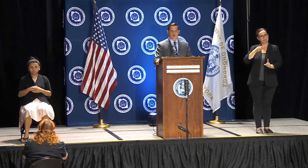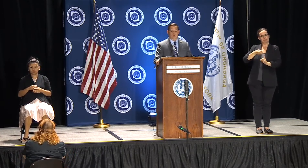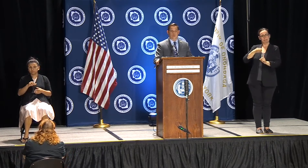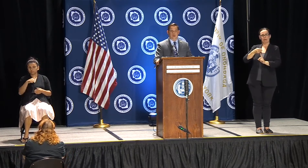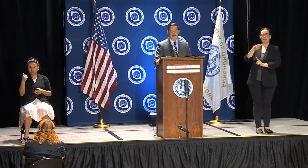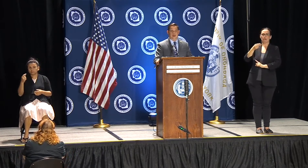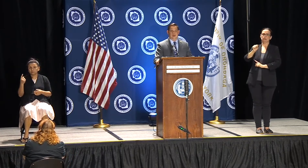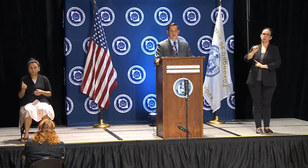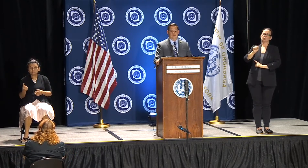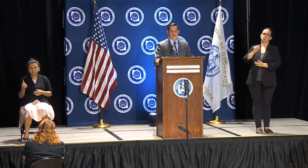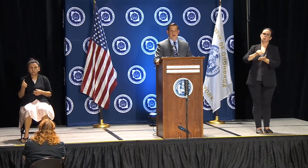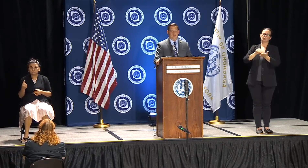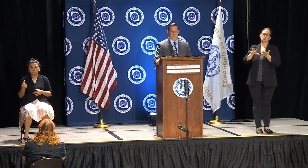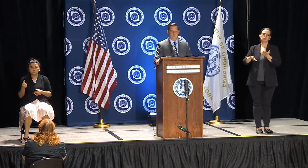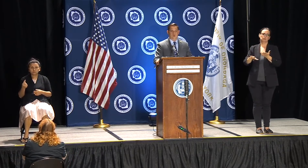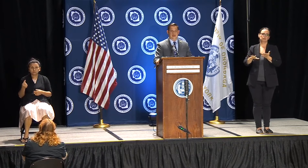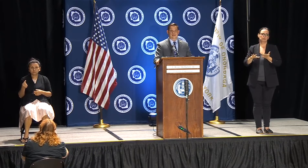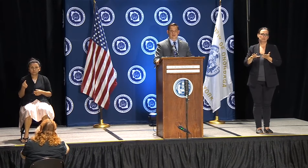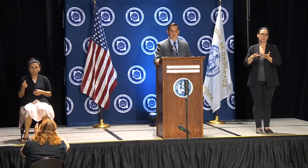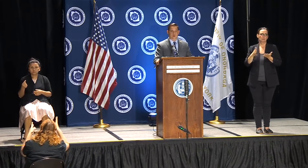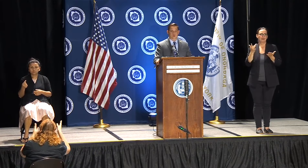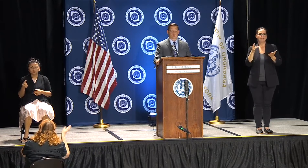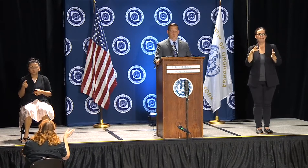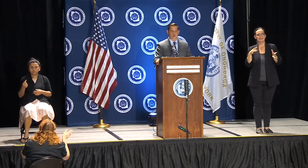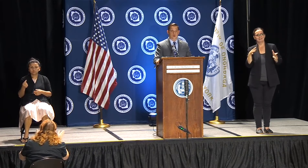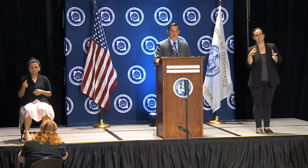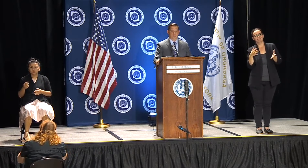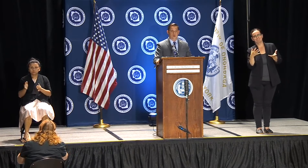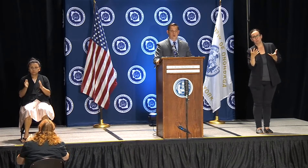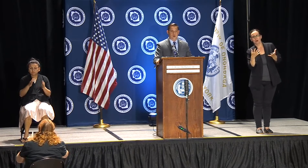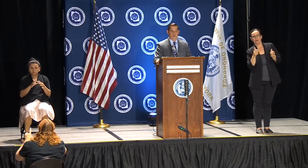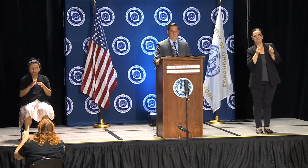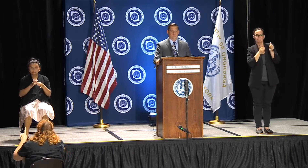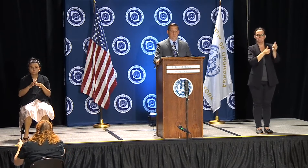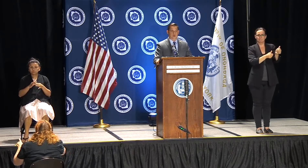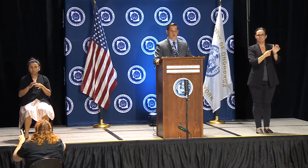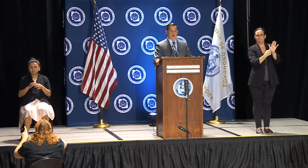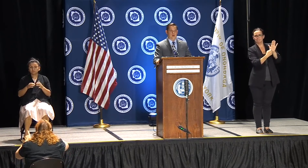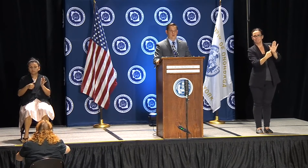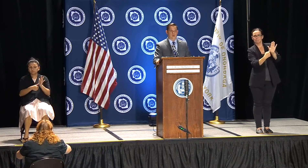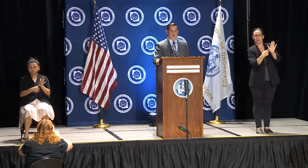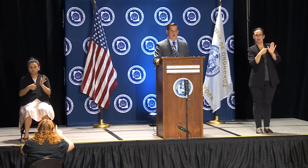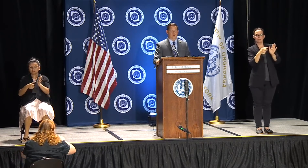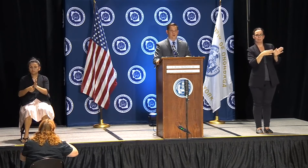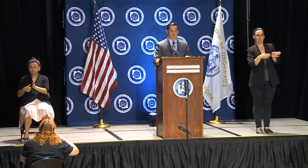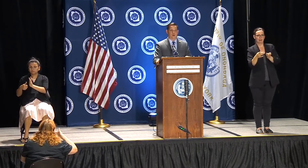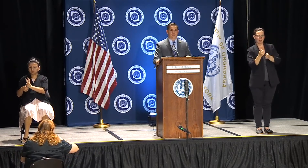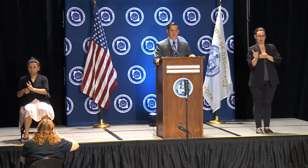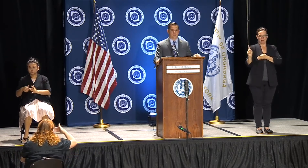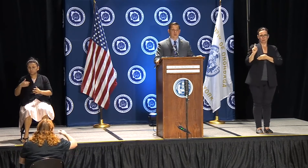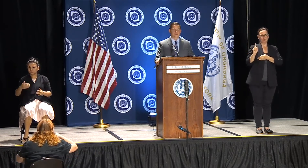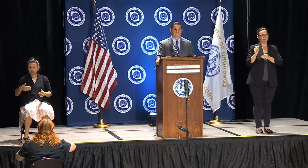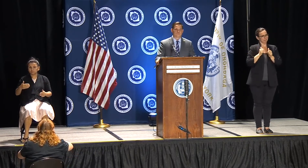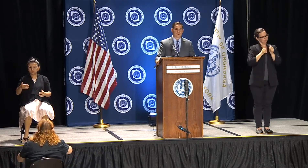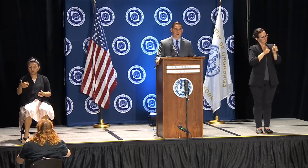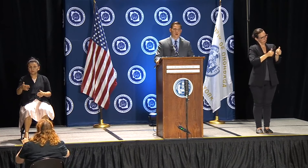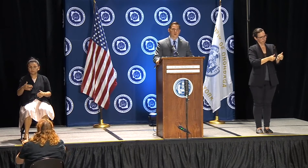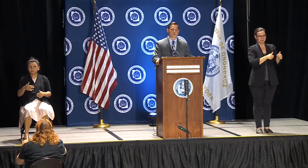our overall plan with testing during the school year. We've been working a lot with our health department